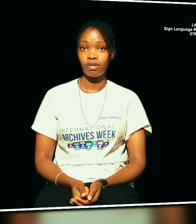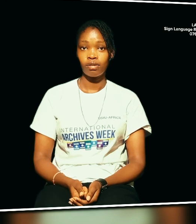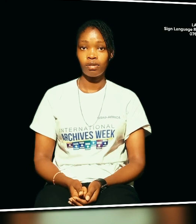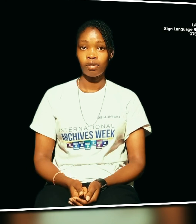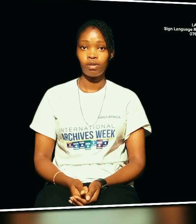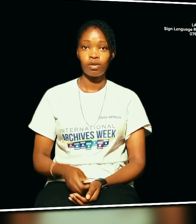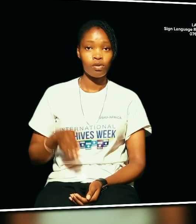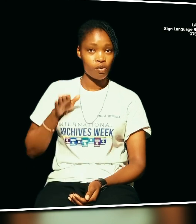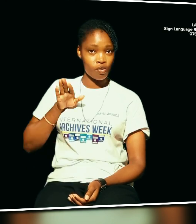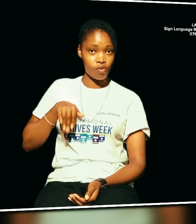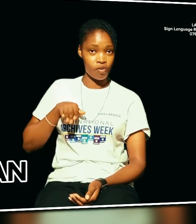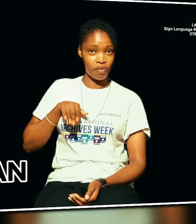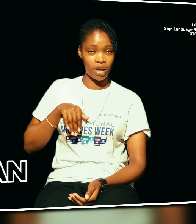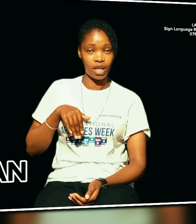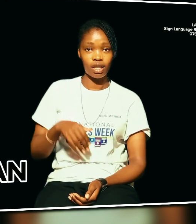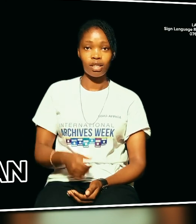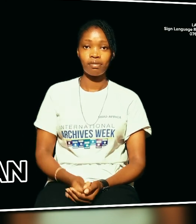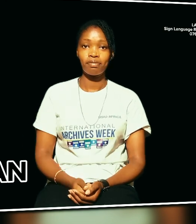Woman.